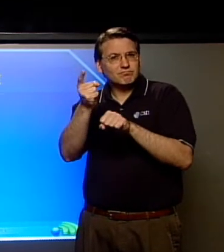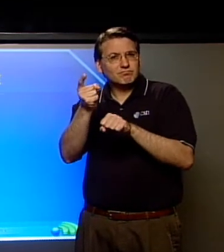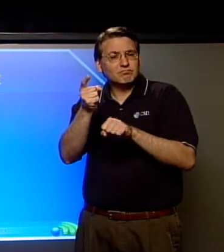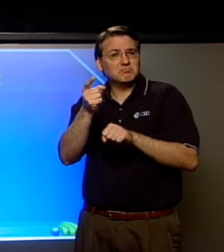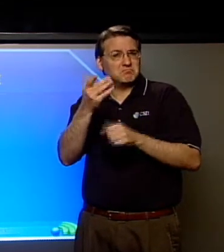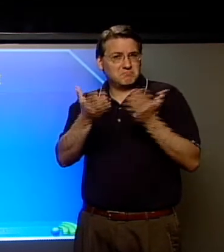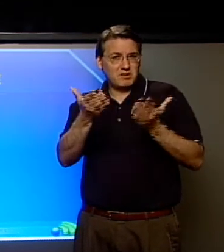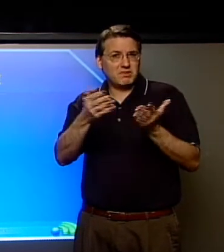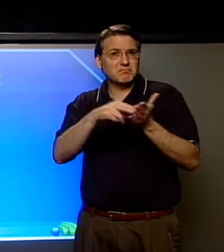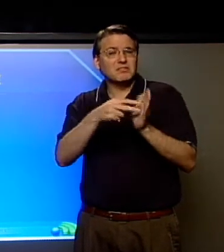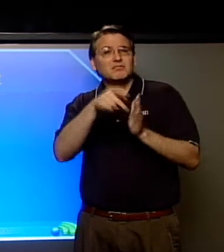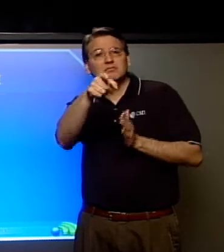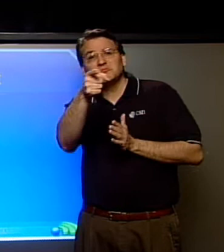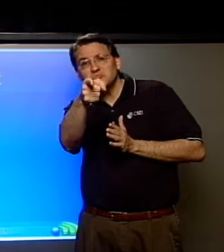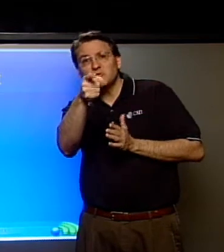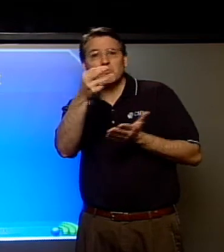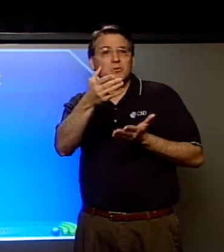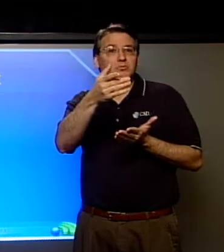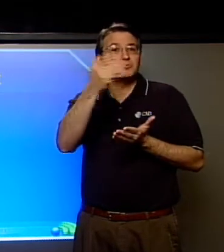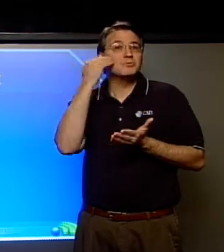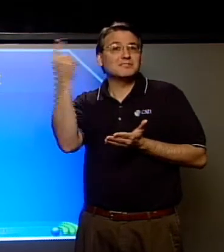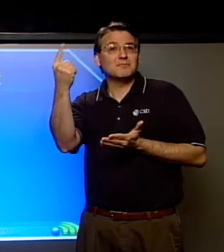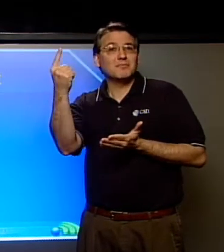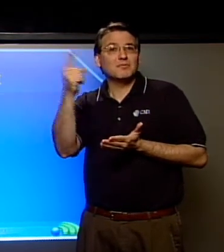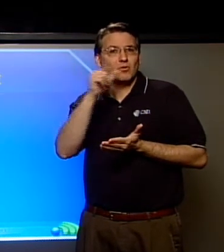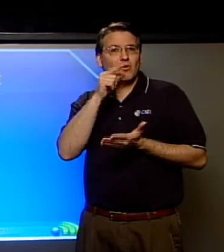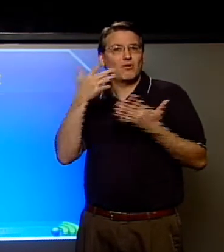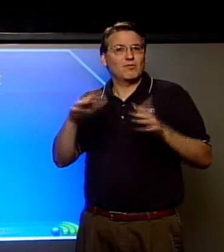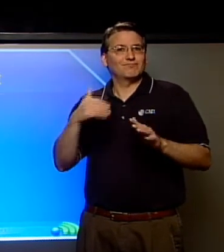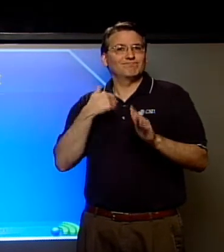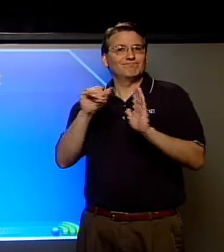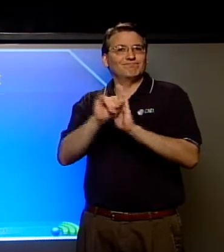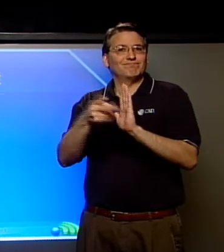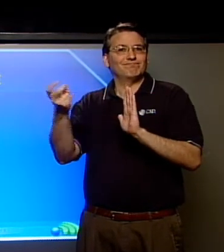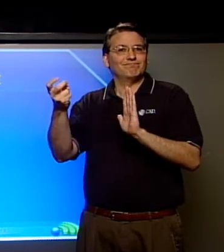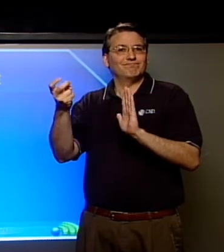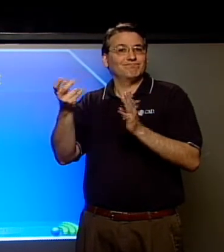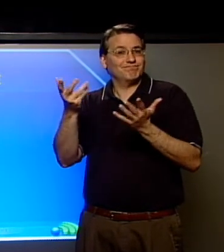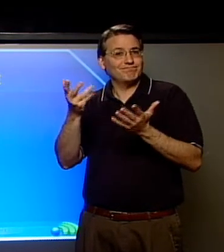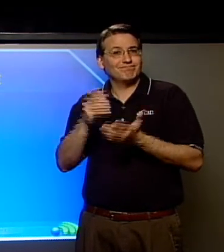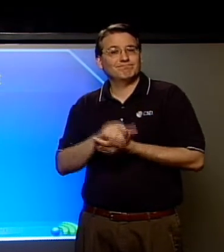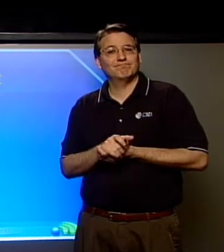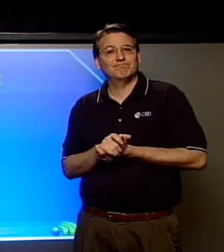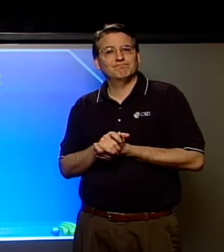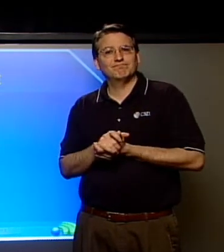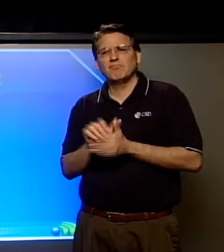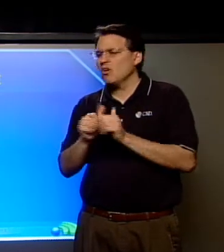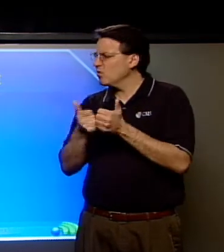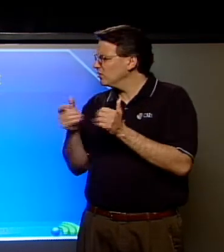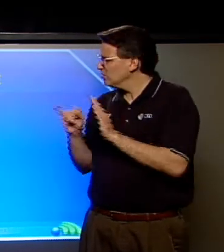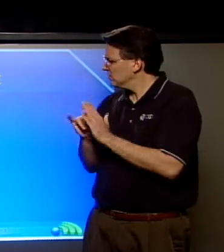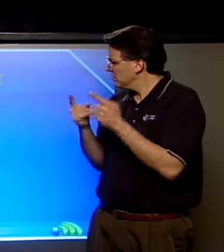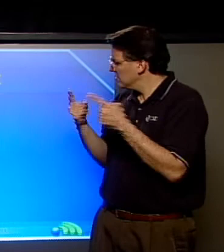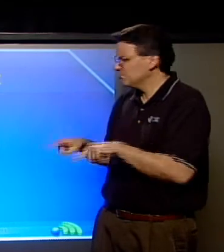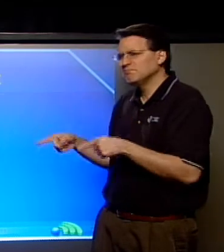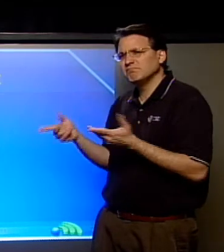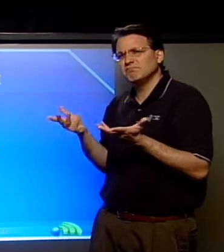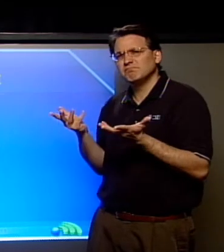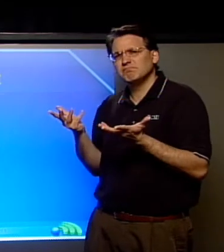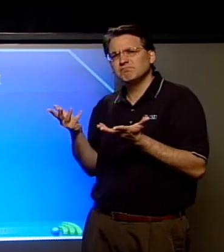Identity theft happens to millions of people every year in America. Chances are someone you know has been a victim of